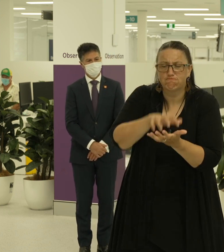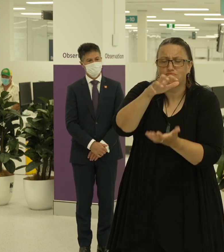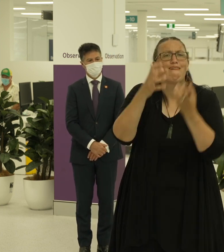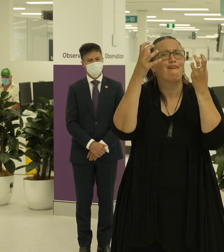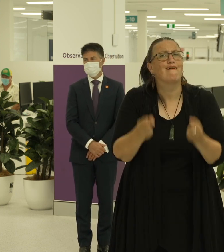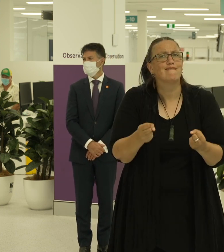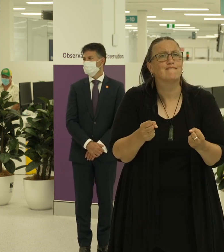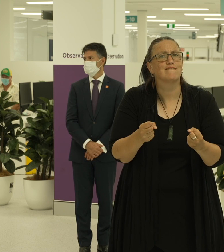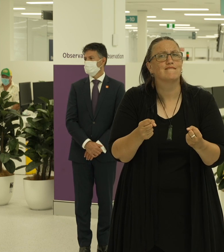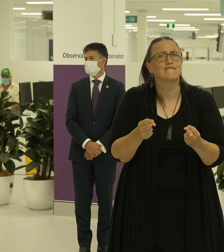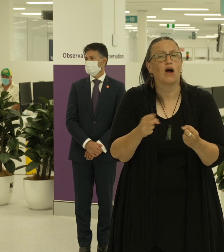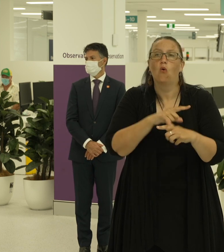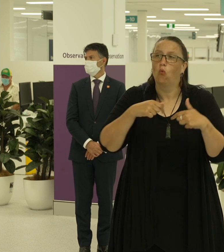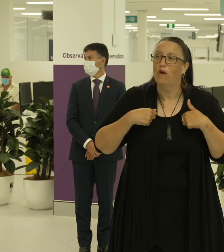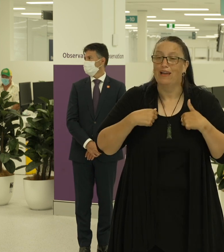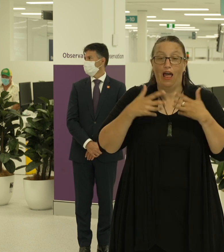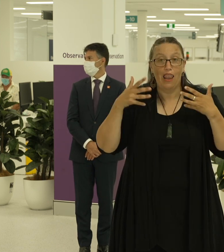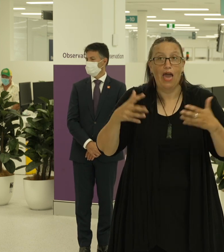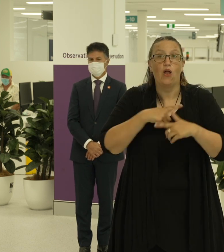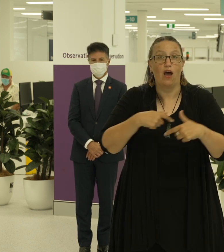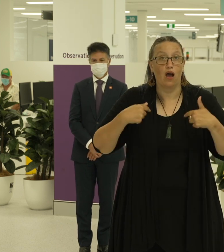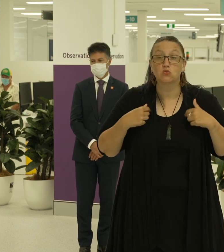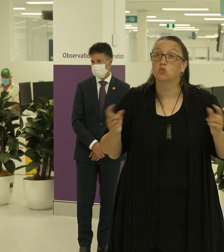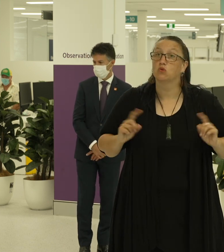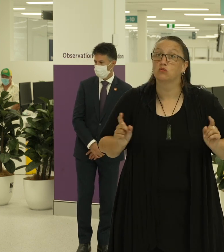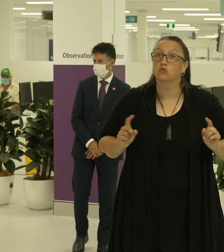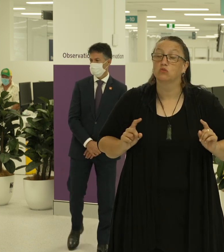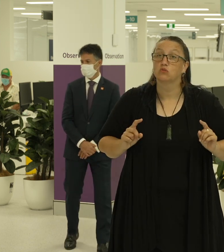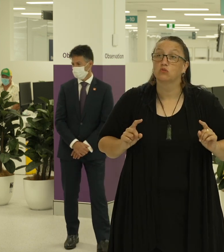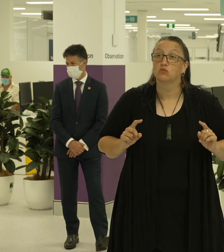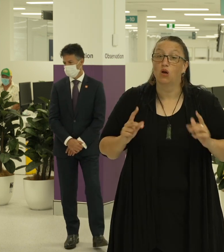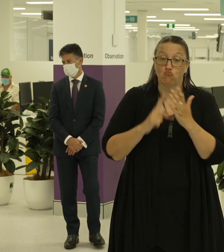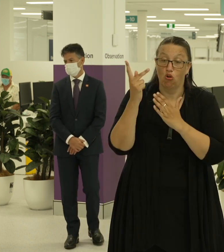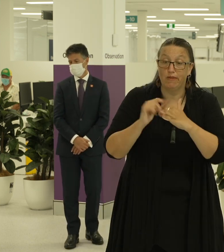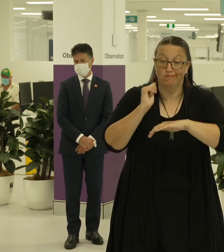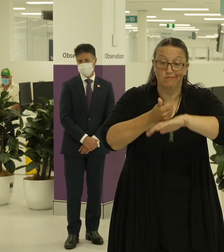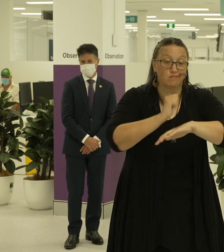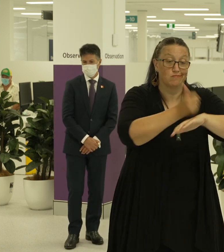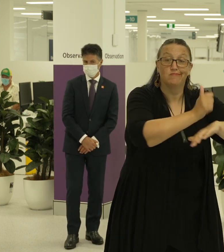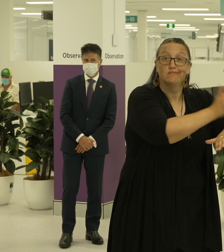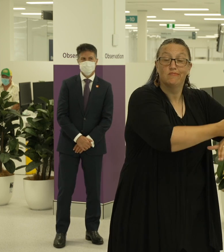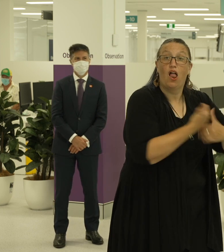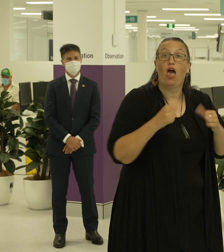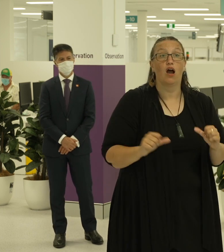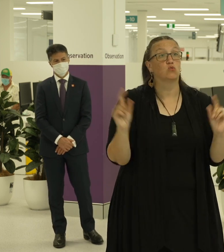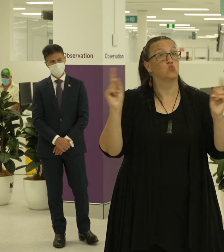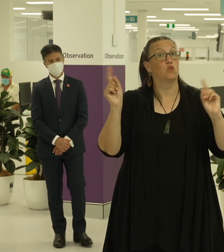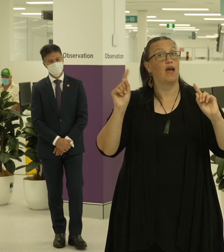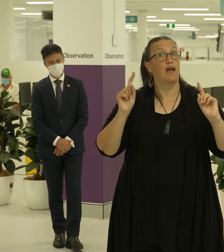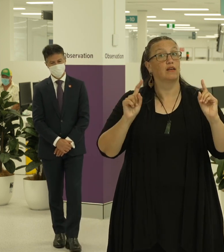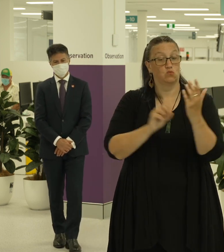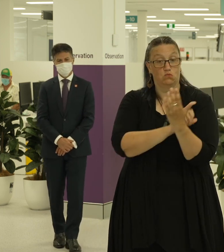are strong as well, and that's enabled us to put programs together like the one that we're announcing today, to